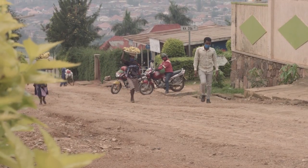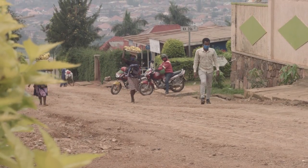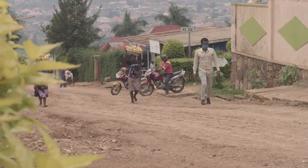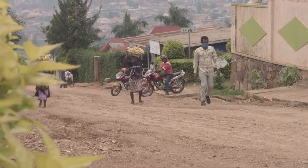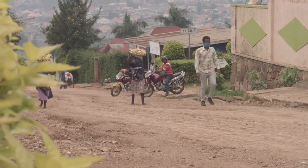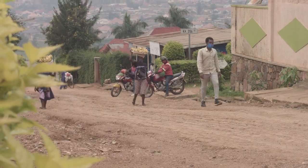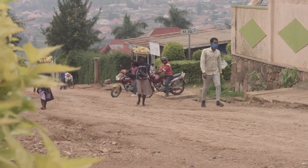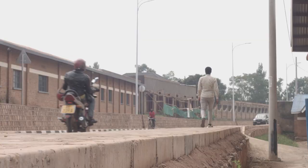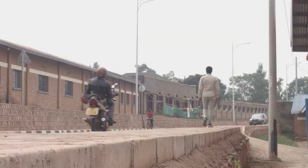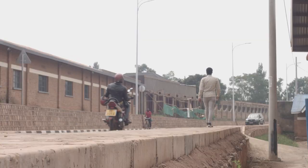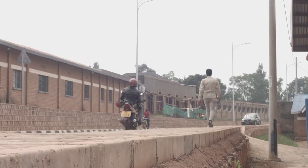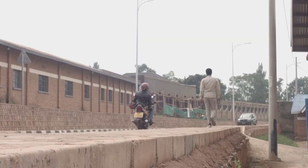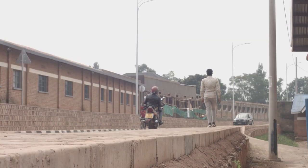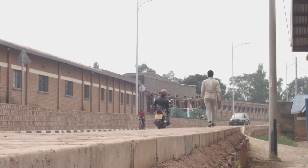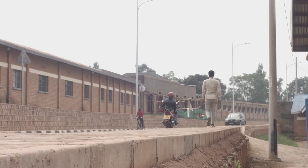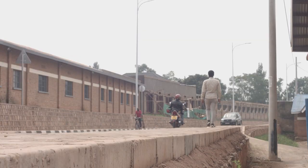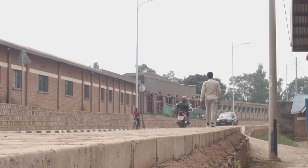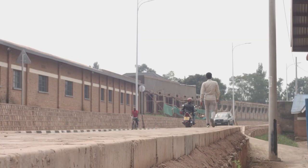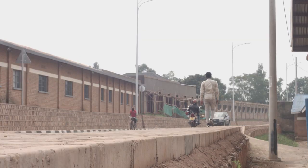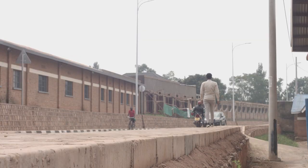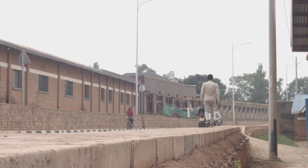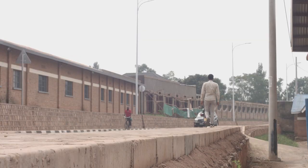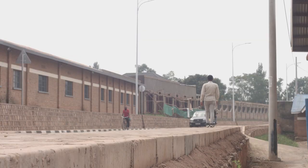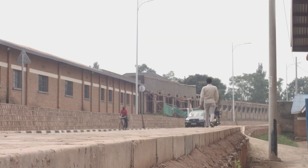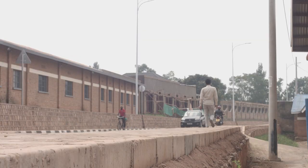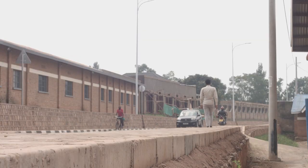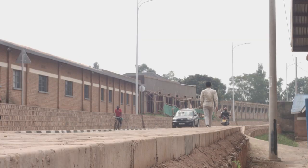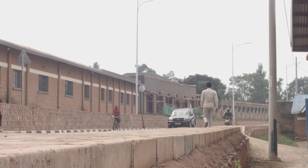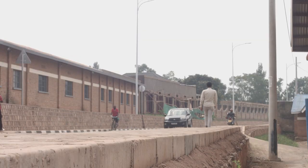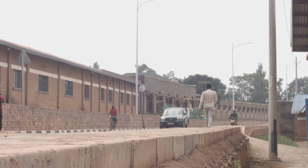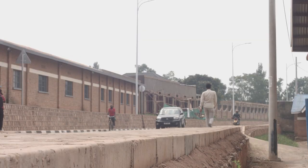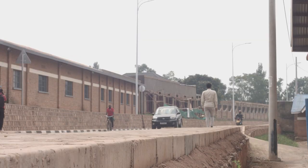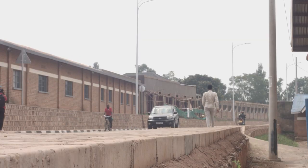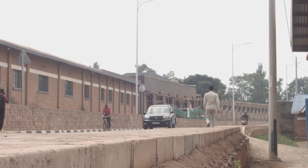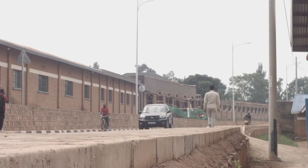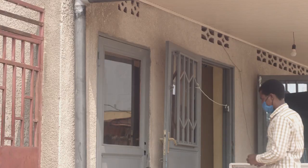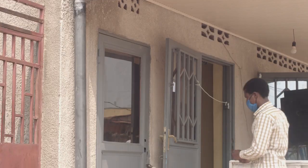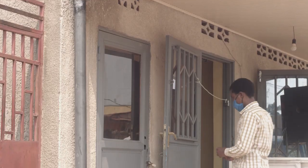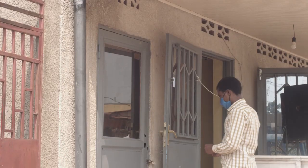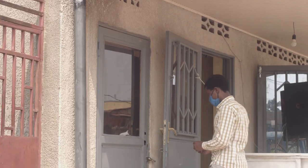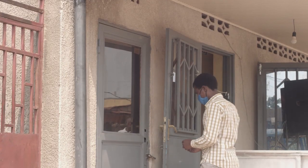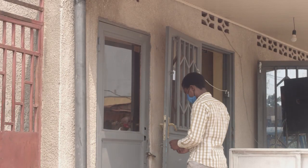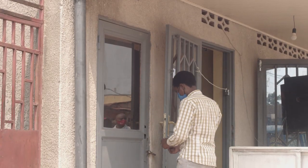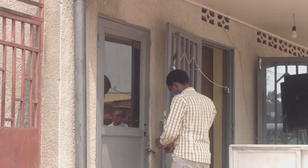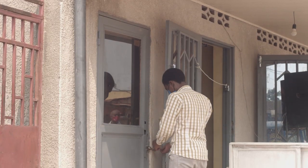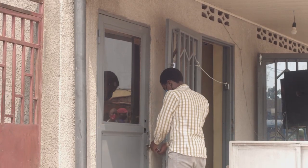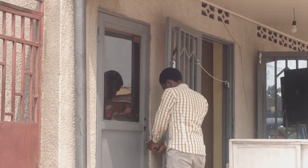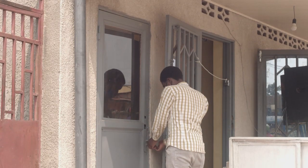journey of 5 kilometers per day. When you're deaf, you see the world in different way. You communicate